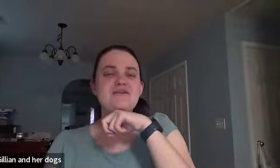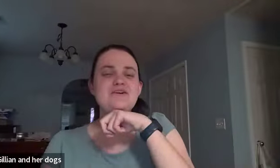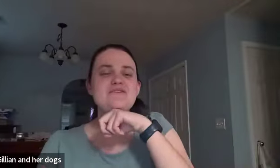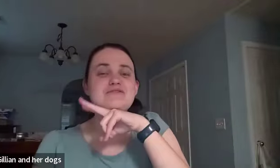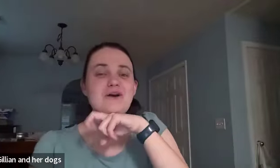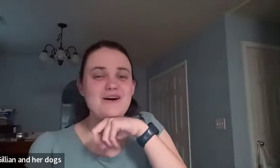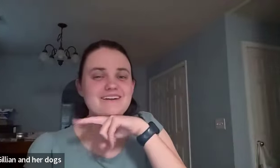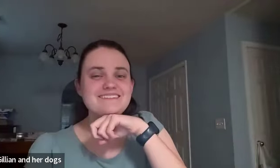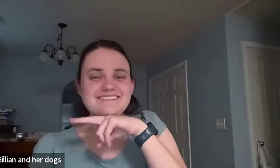So, frog.